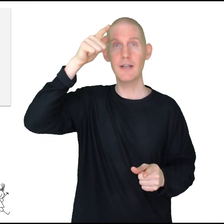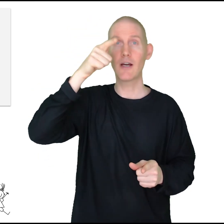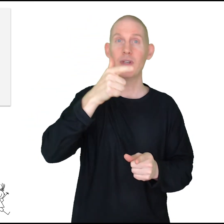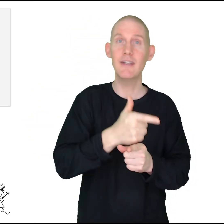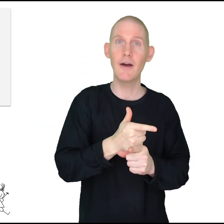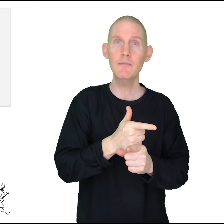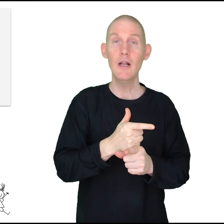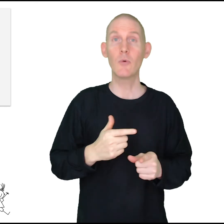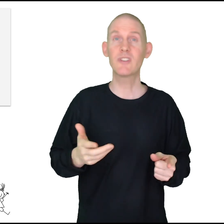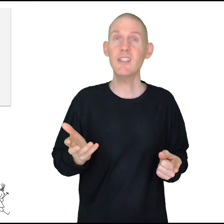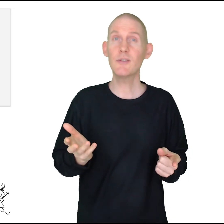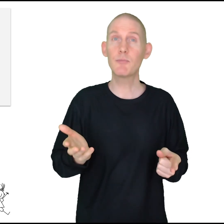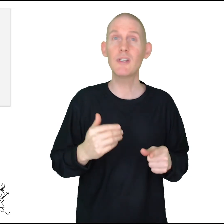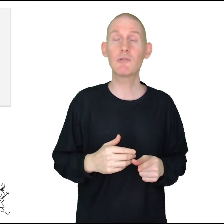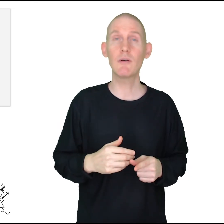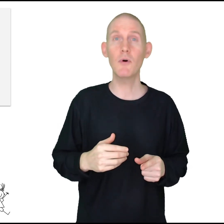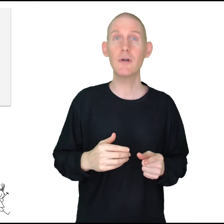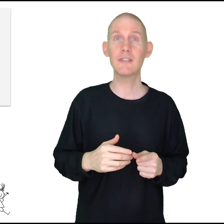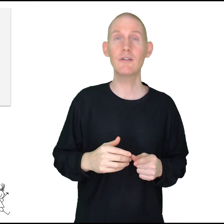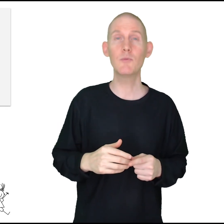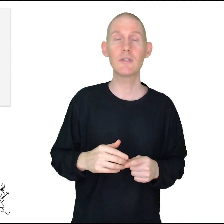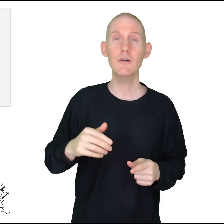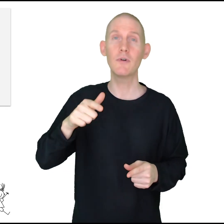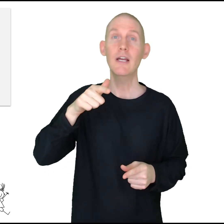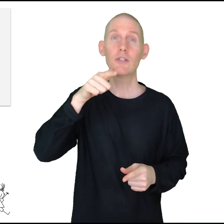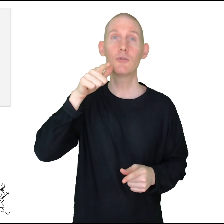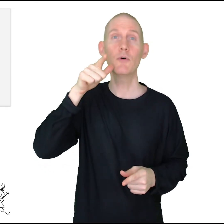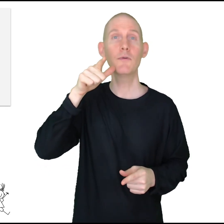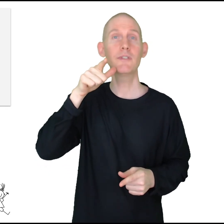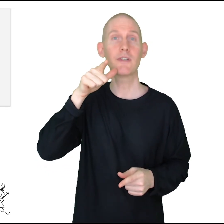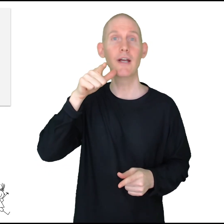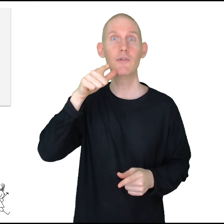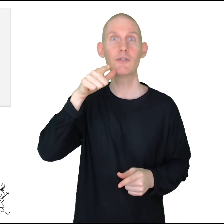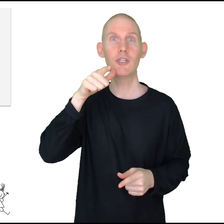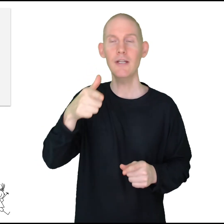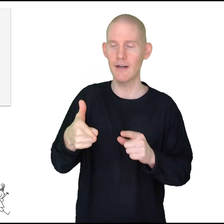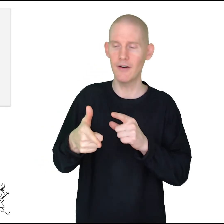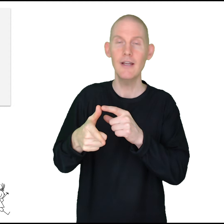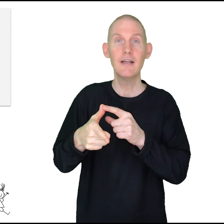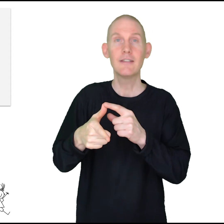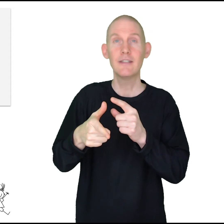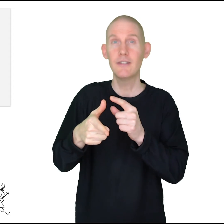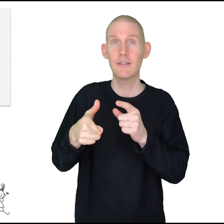coming down. Well, sister is pretty straightforward. It's not too much different. Just do it from the side of your chin, all right?